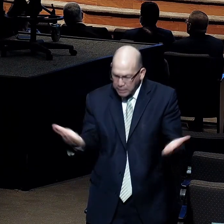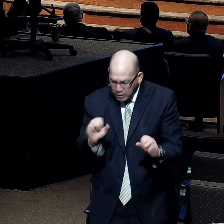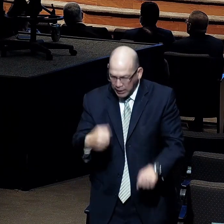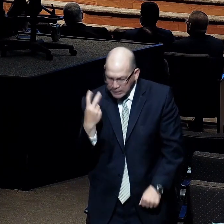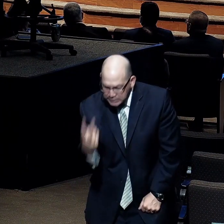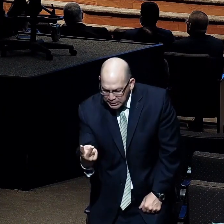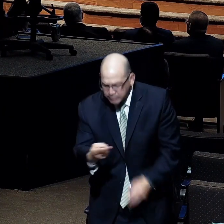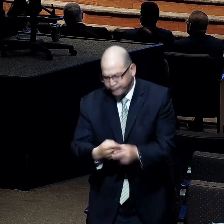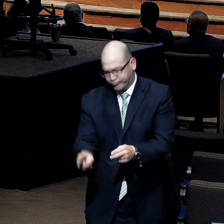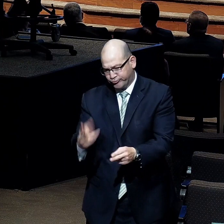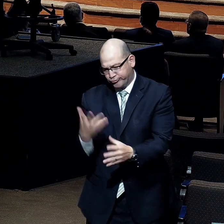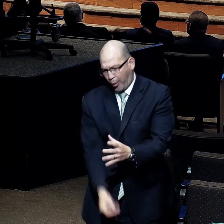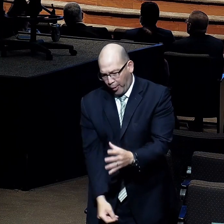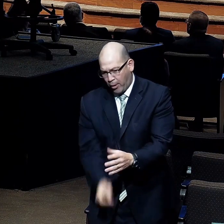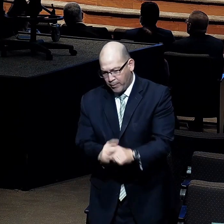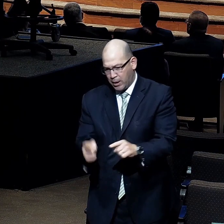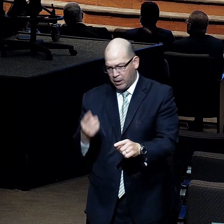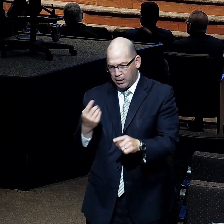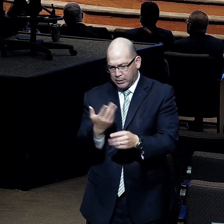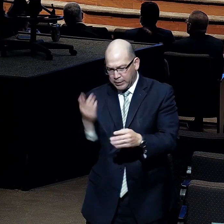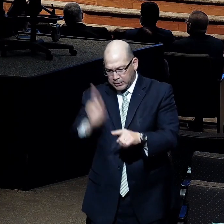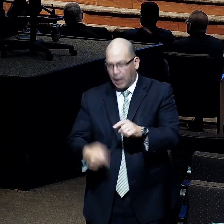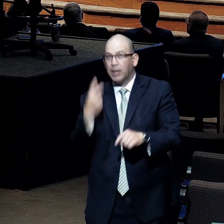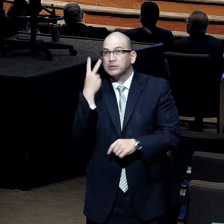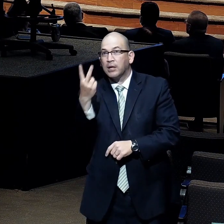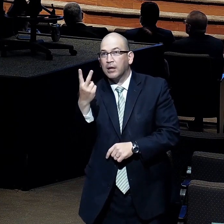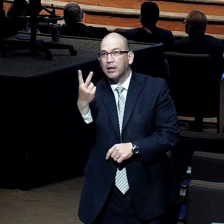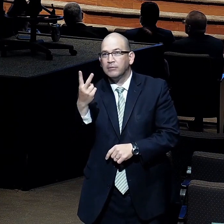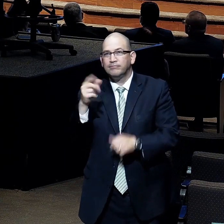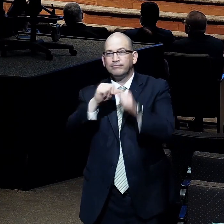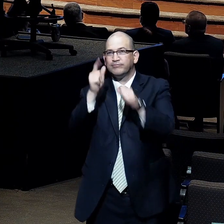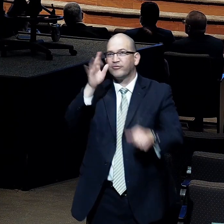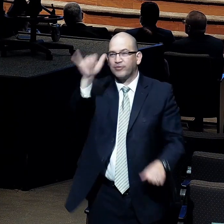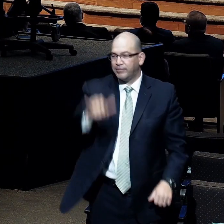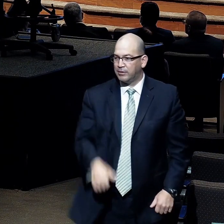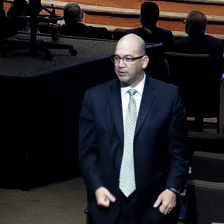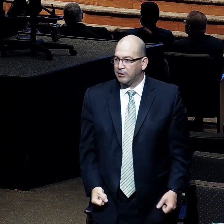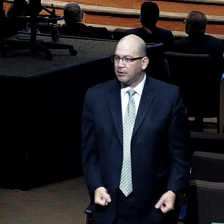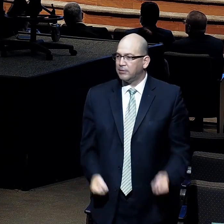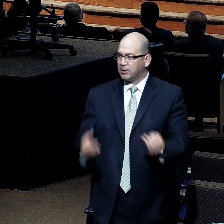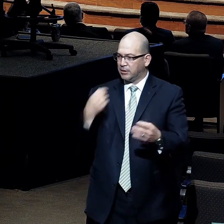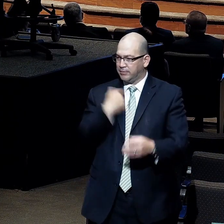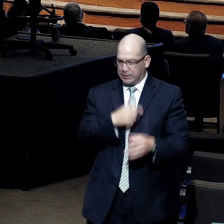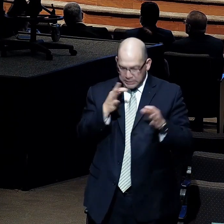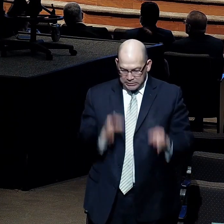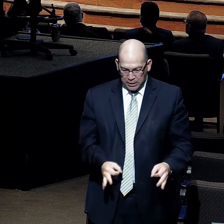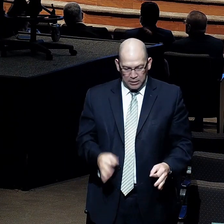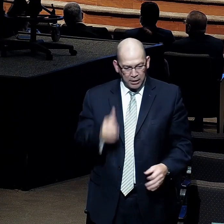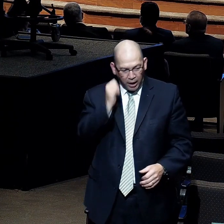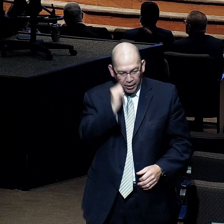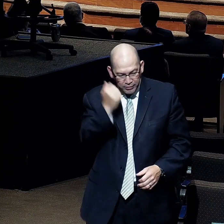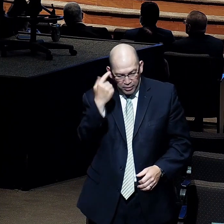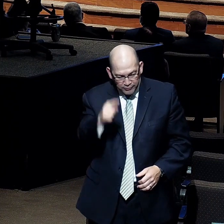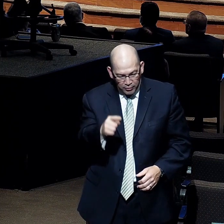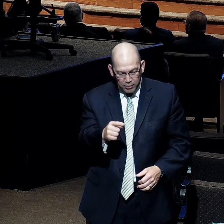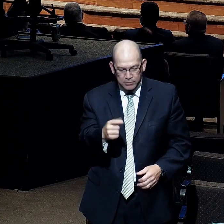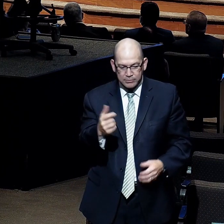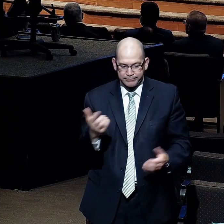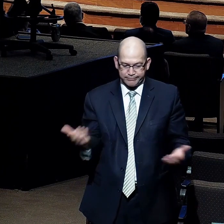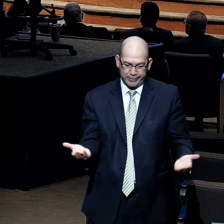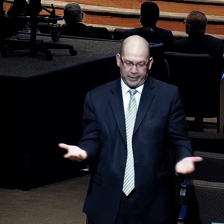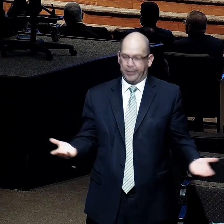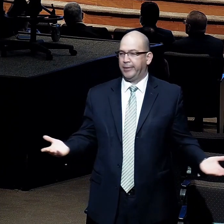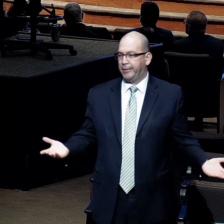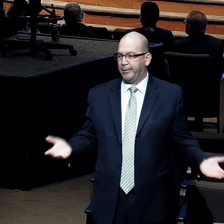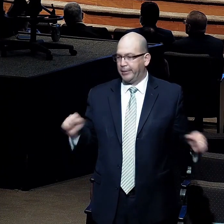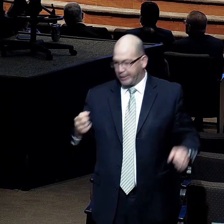are eternal." So many of us, we're living our lives every day, and the decisions we are making are temporal. It's for what we can gain